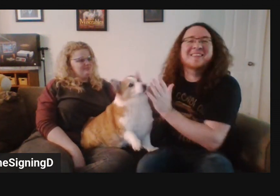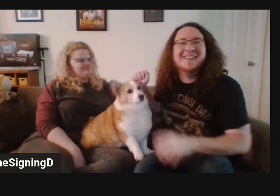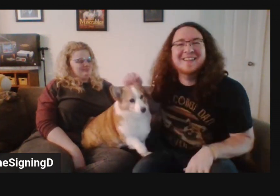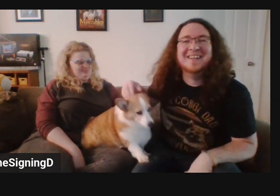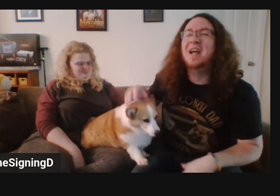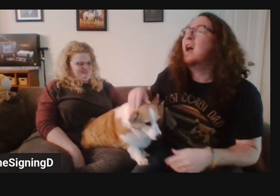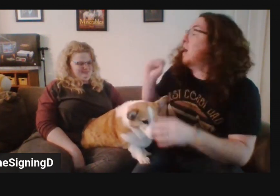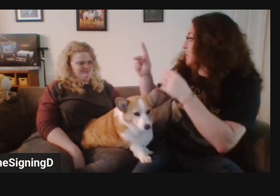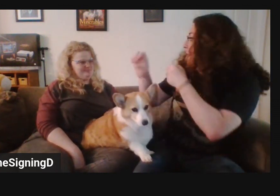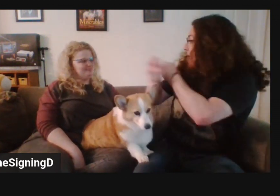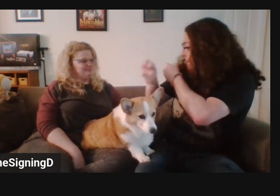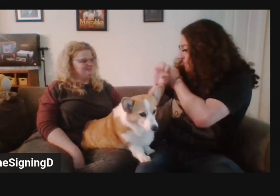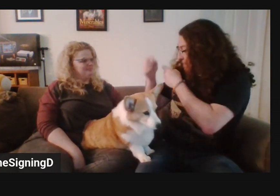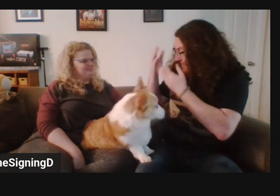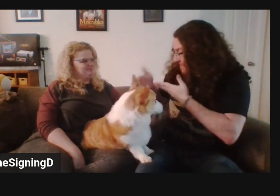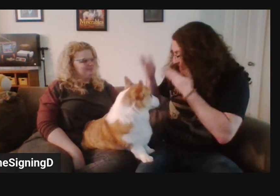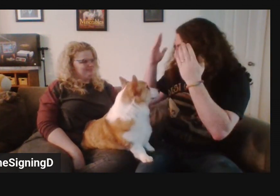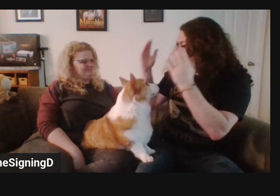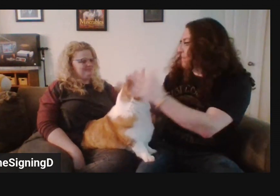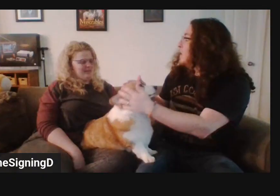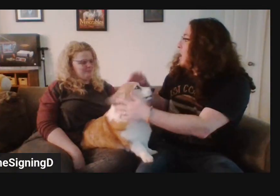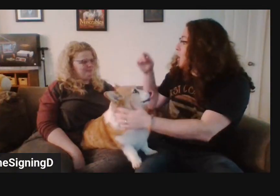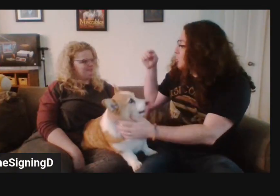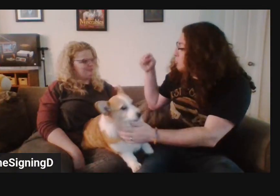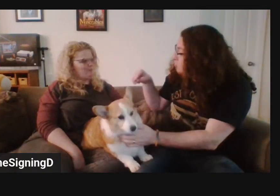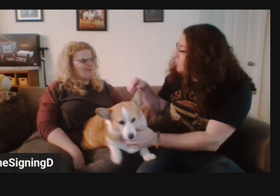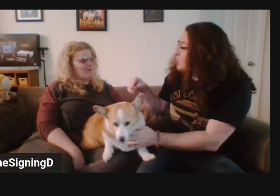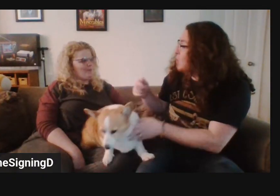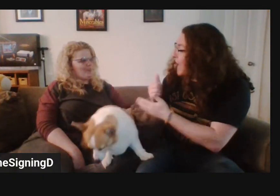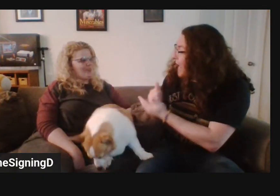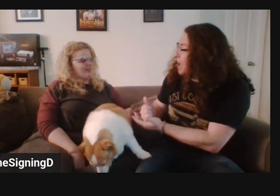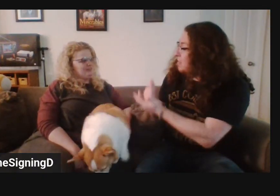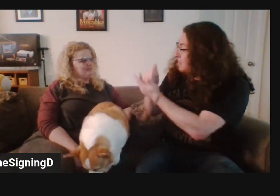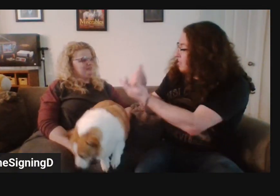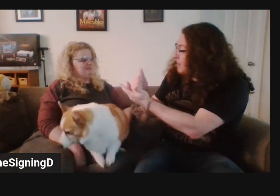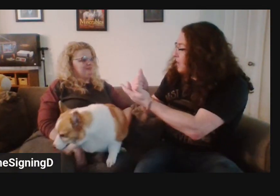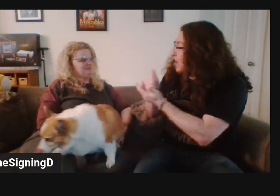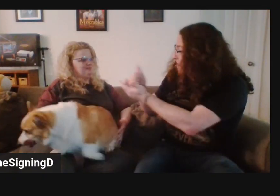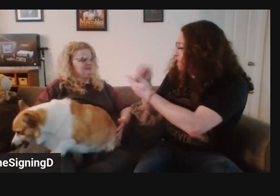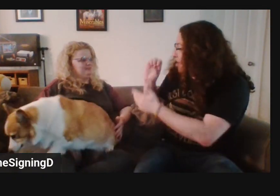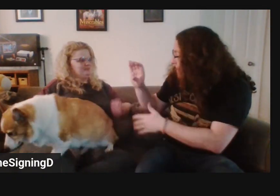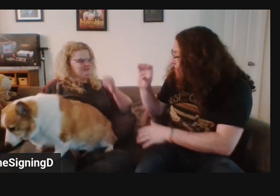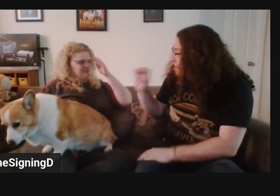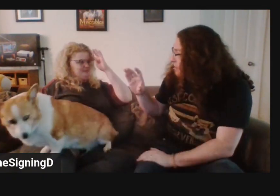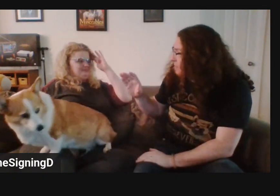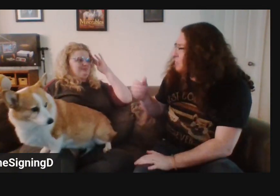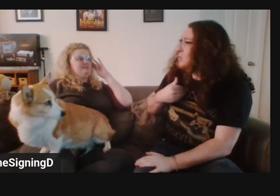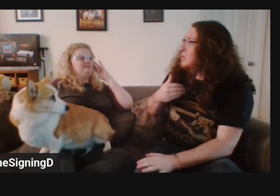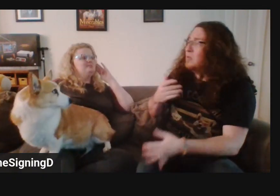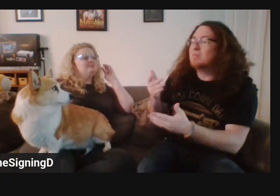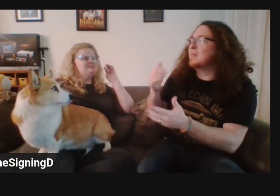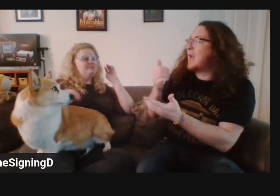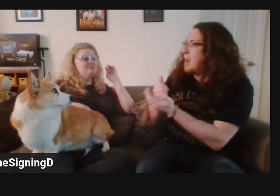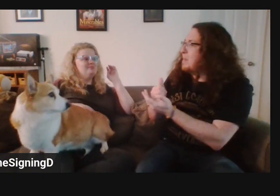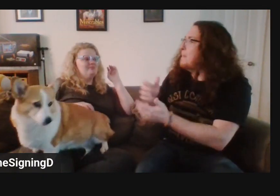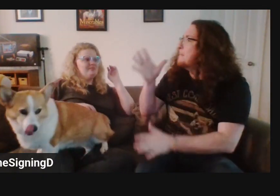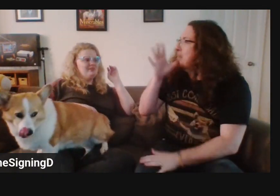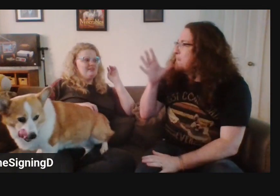So Eowyn, do you help Emily? Do you help mommy?